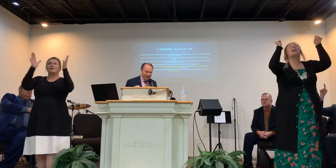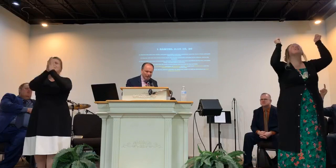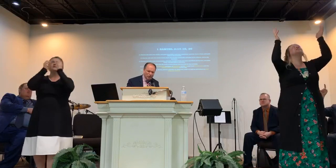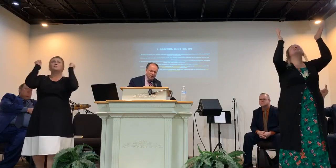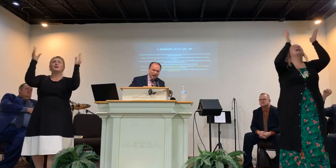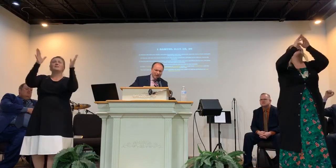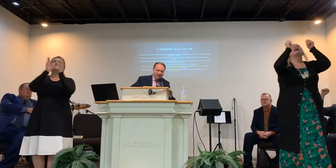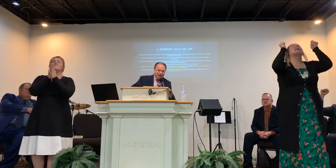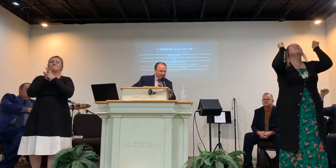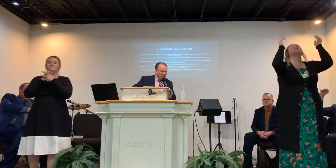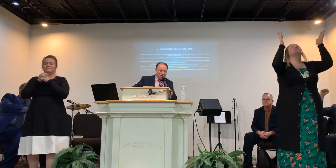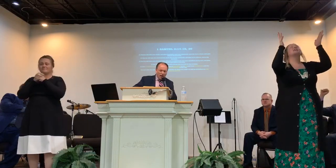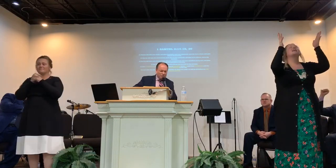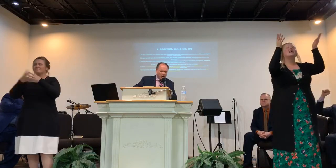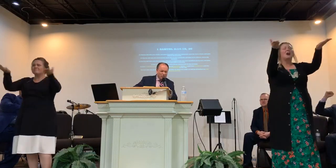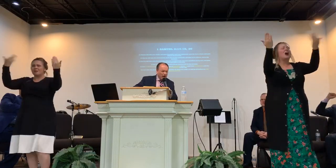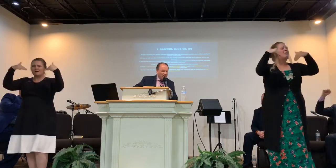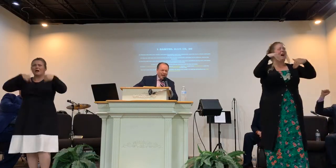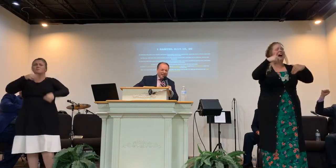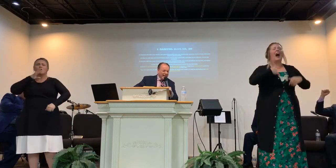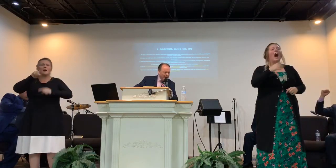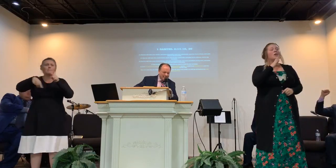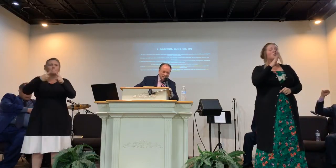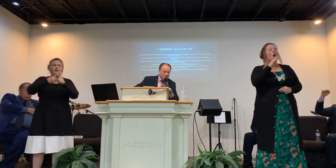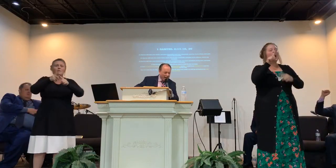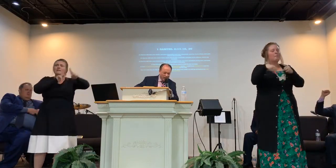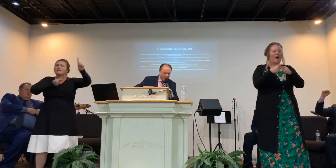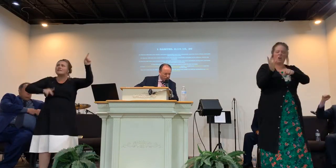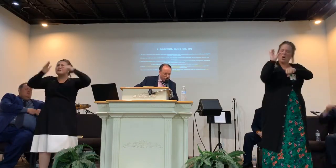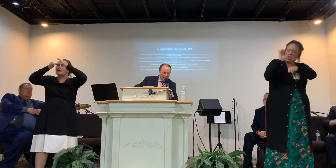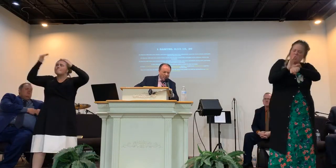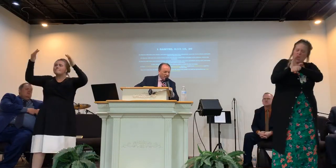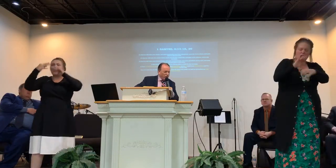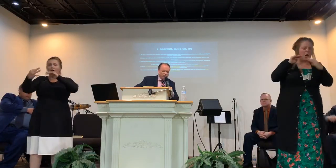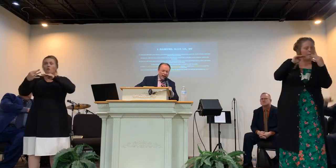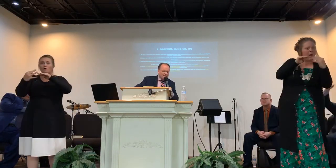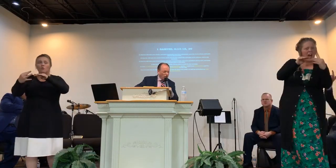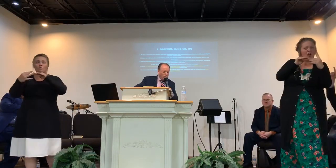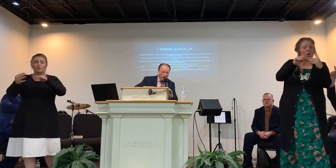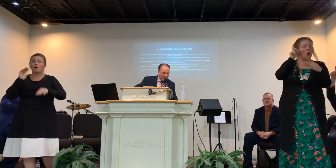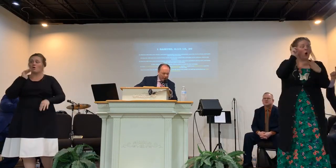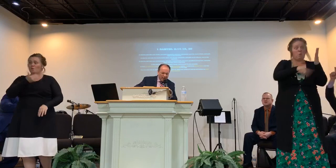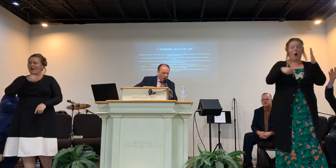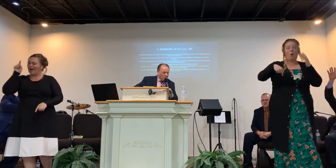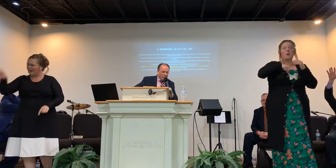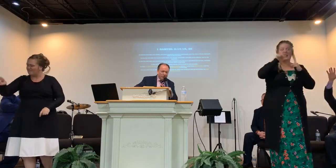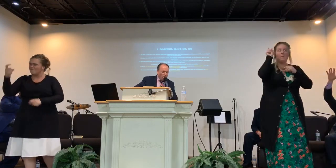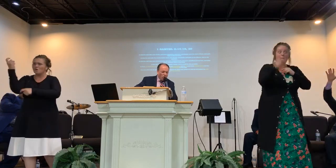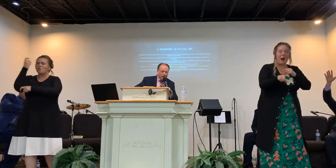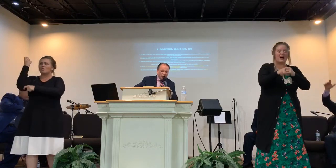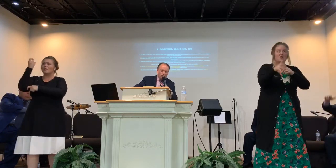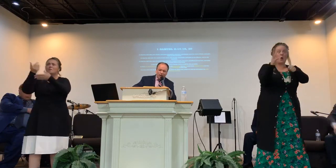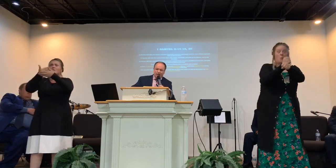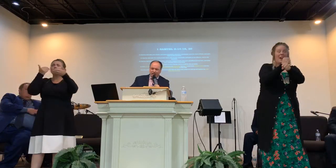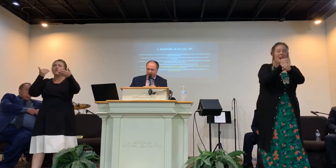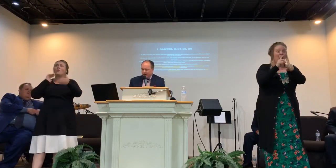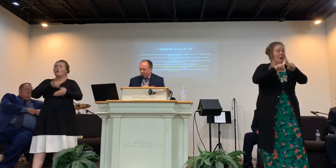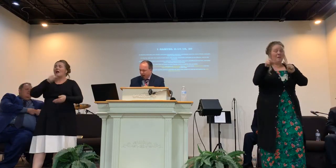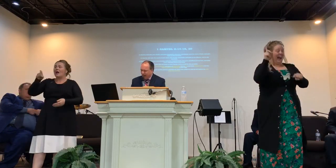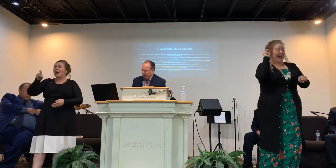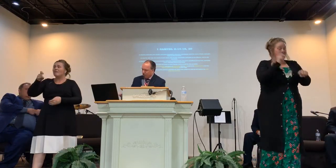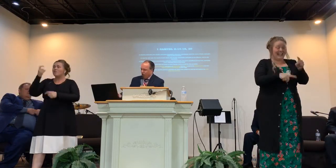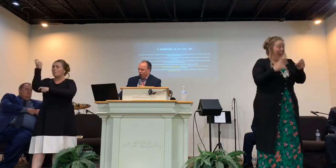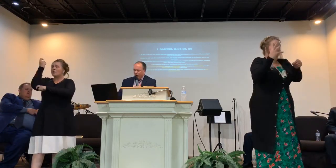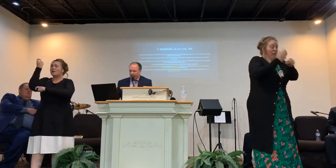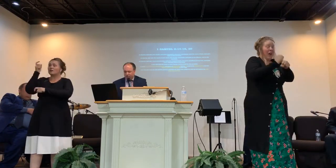Hallelujah, hallelujah. Come on, I'm talking about kingdom battles that we've got to win. But before we can win